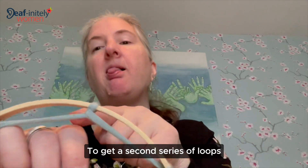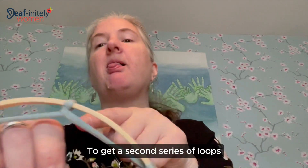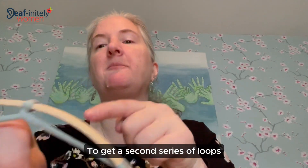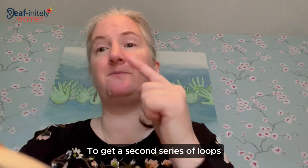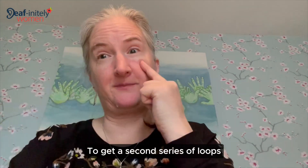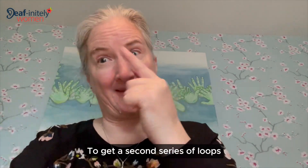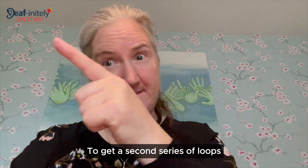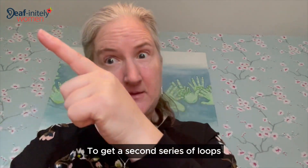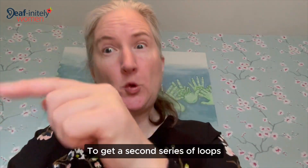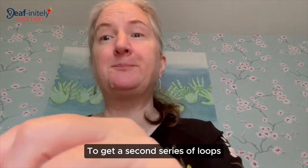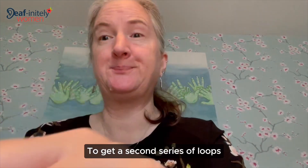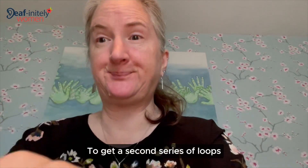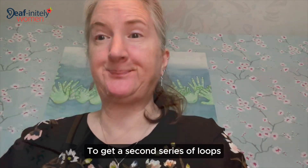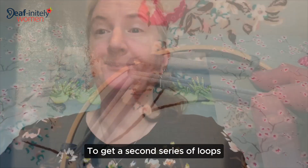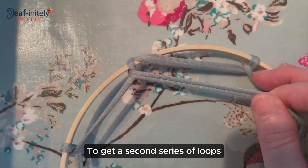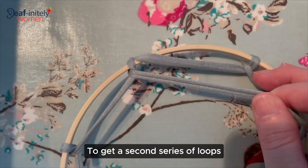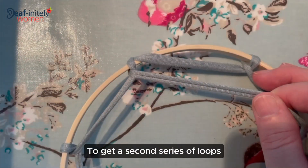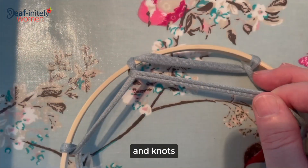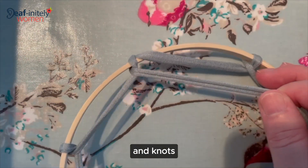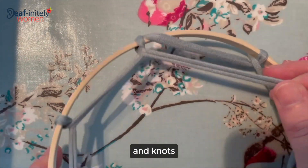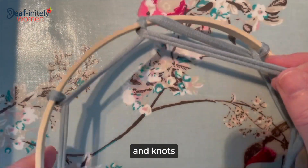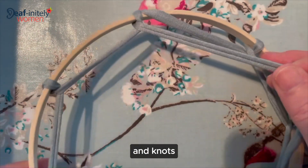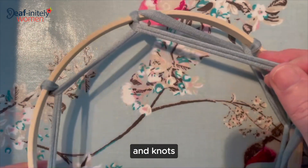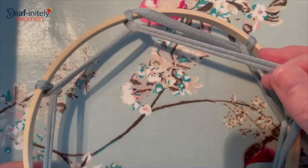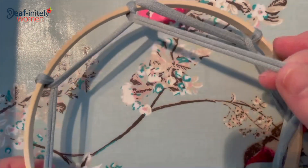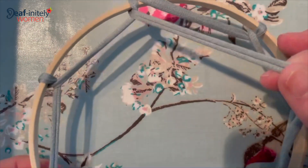get a second series of loops and knots.